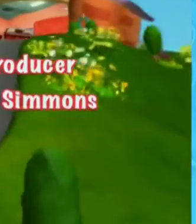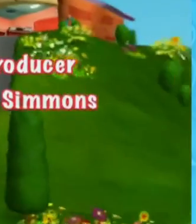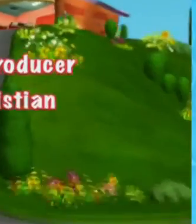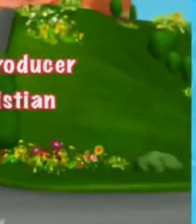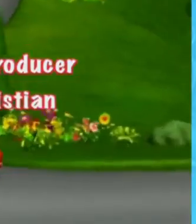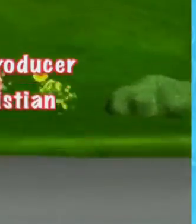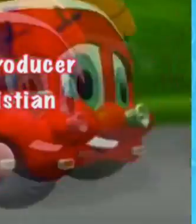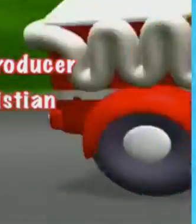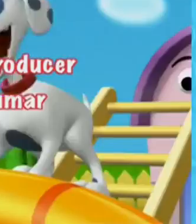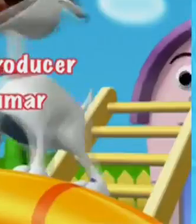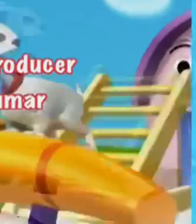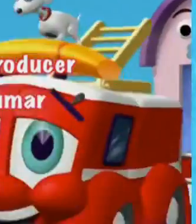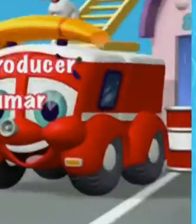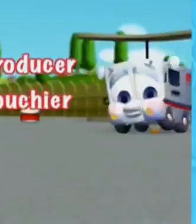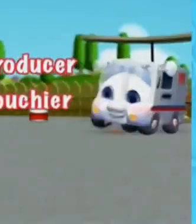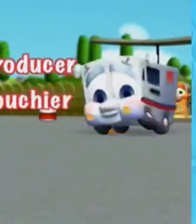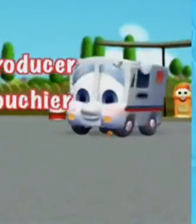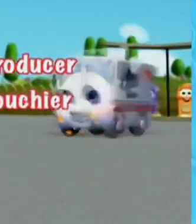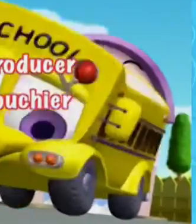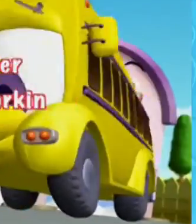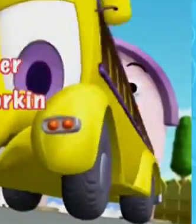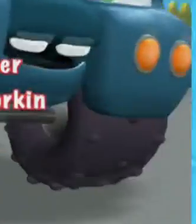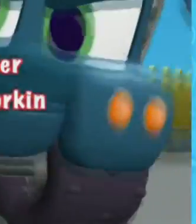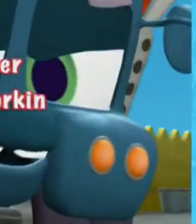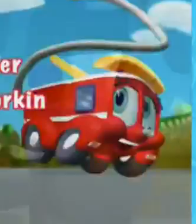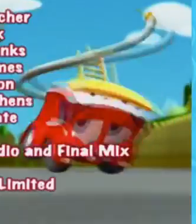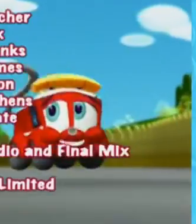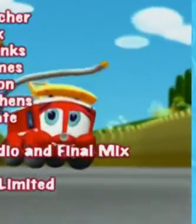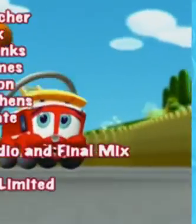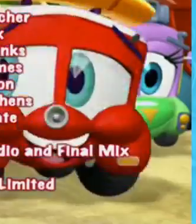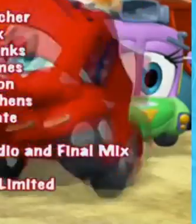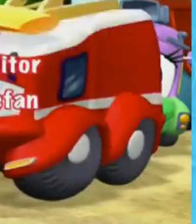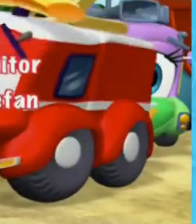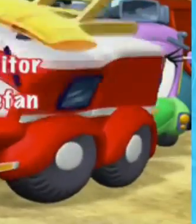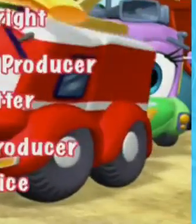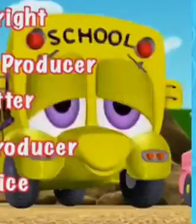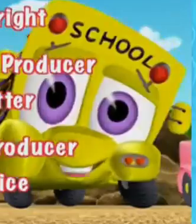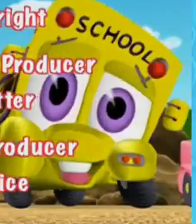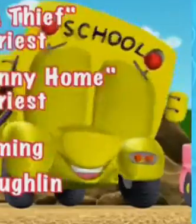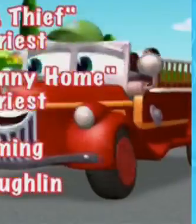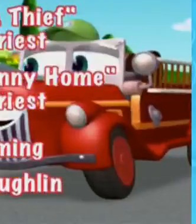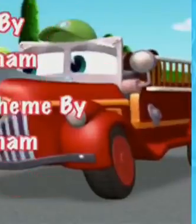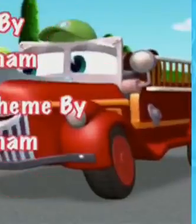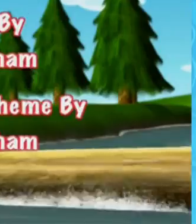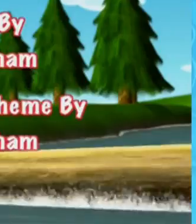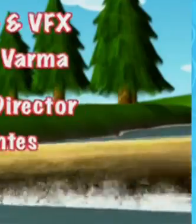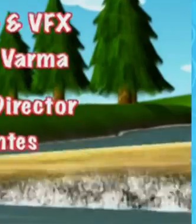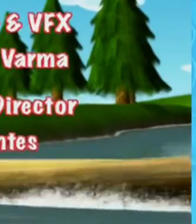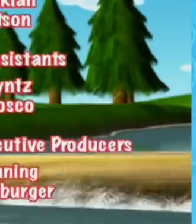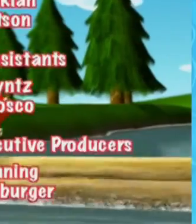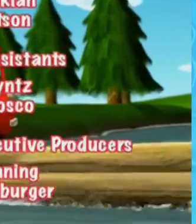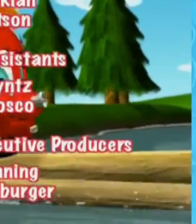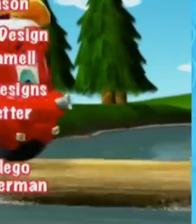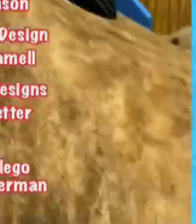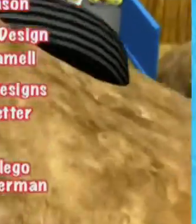Hey, hey, Finley, the fire engine's rolling into town. Hey, hey, Finley,